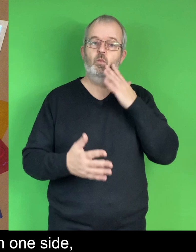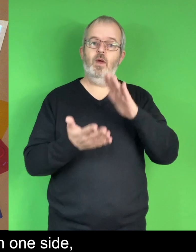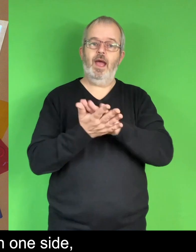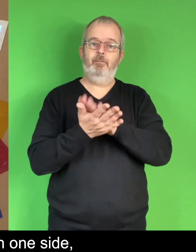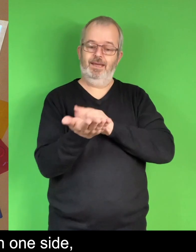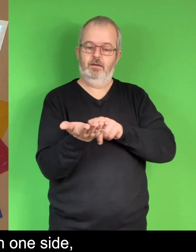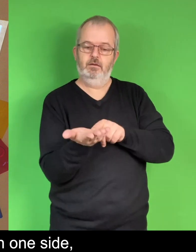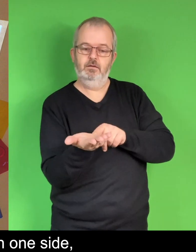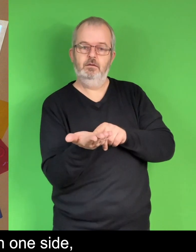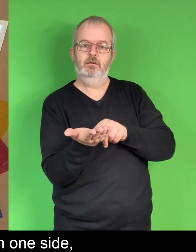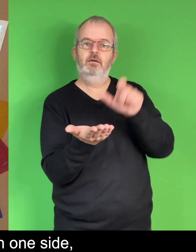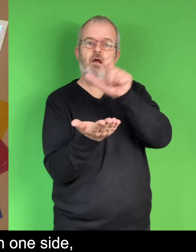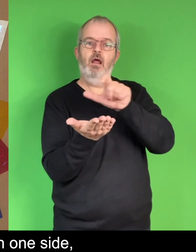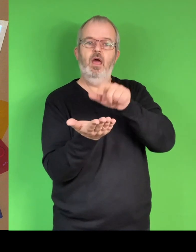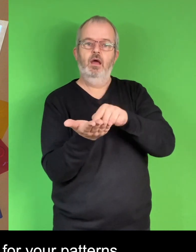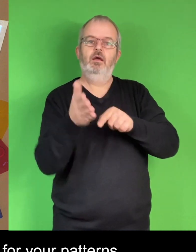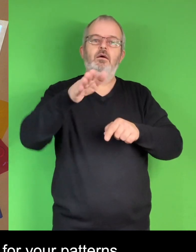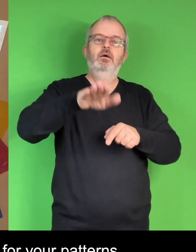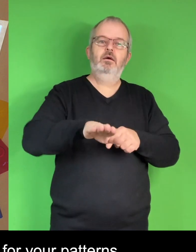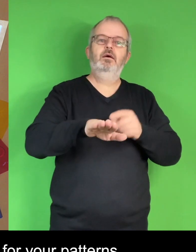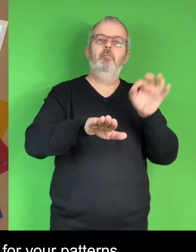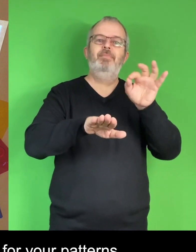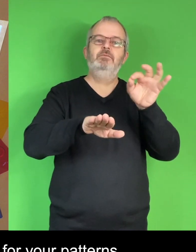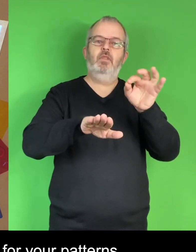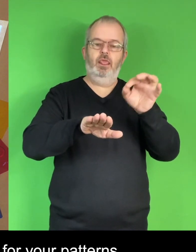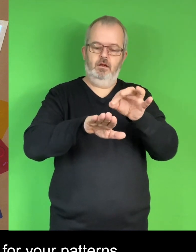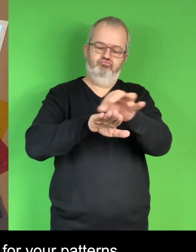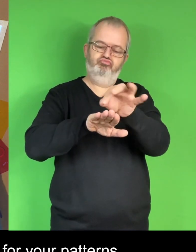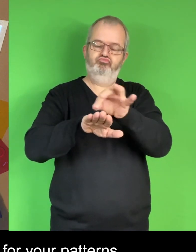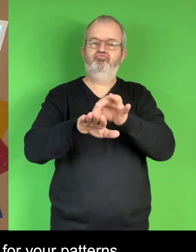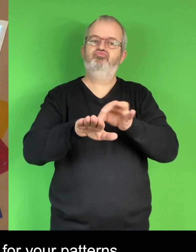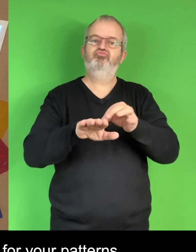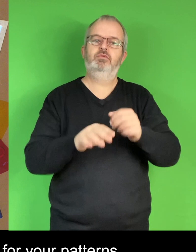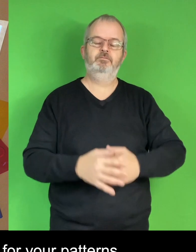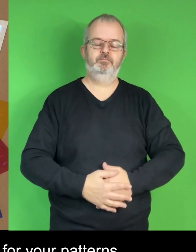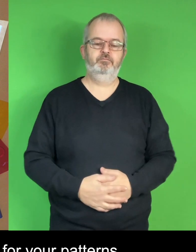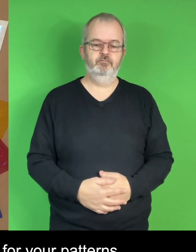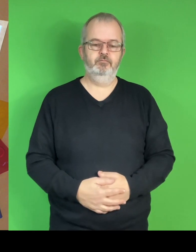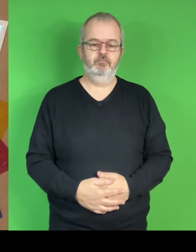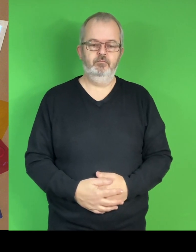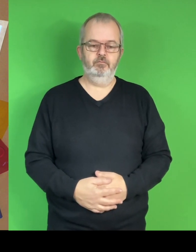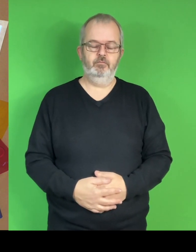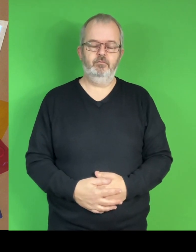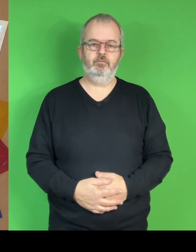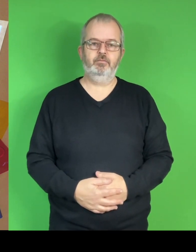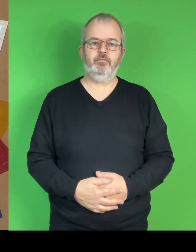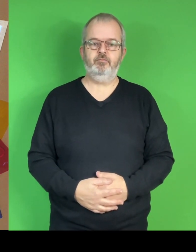When you're happy with one side that you've used colour on, turn it over and just use pencil for your patterns.